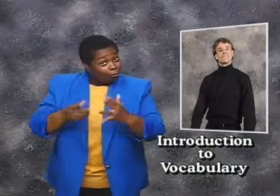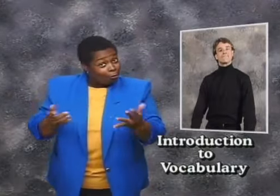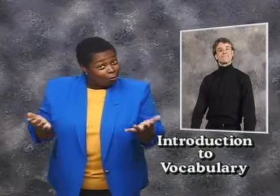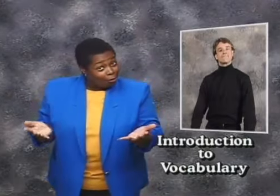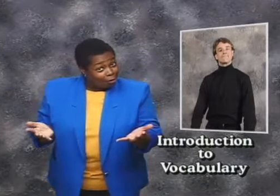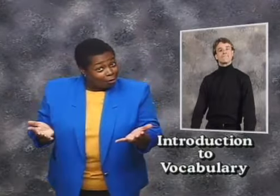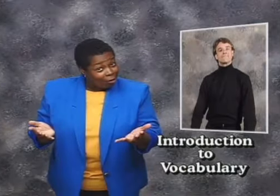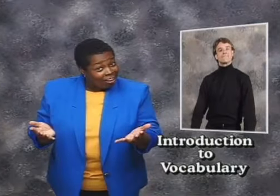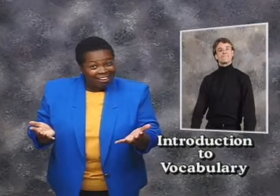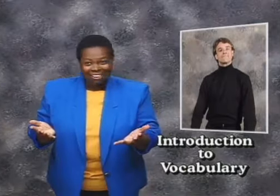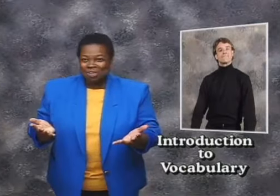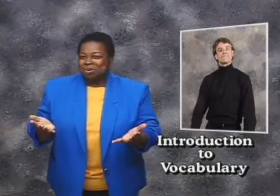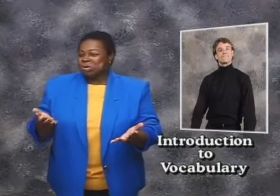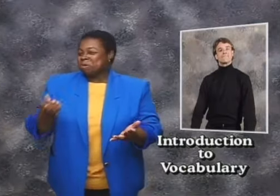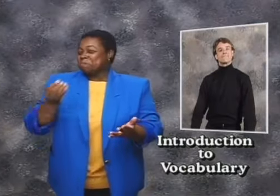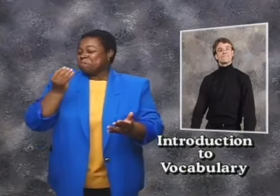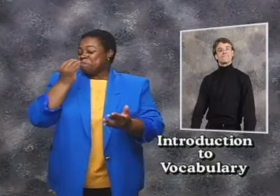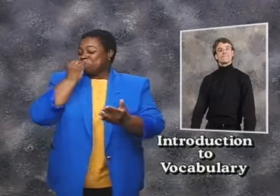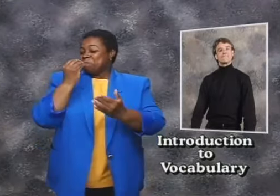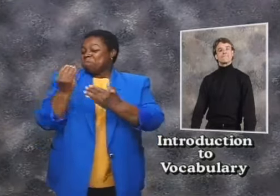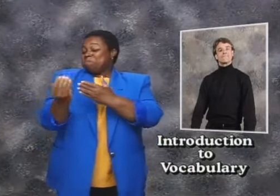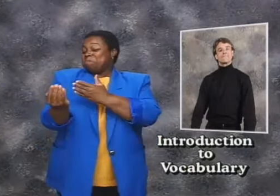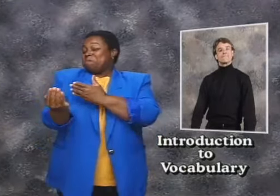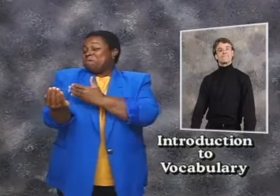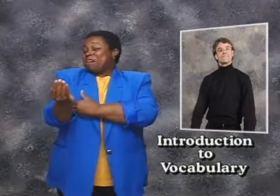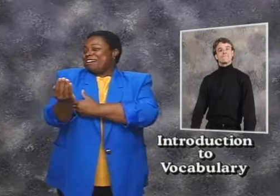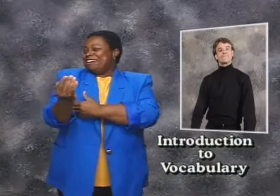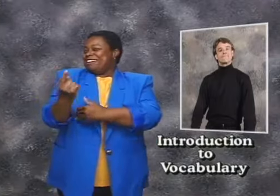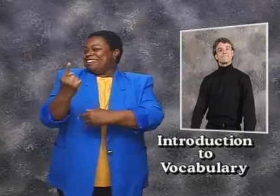way to begin than with breakfast signs?